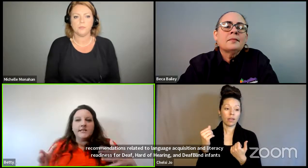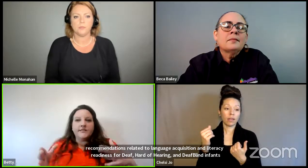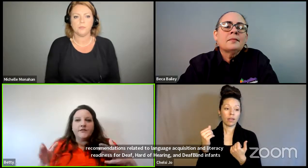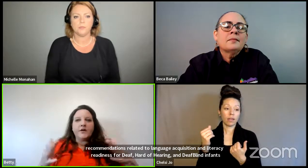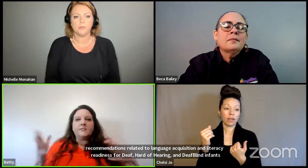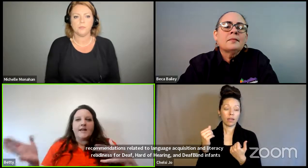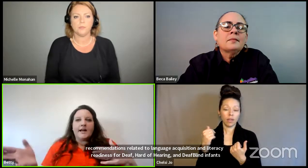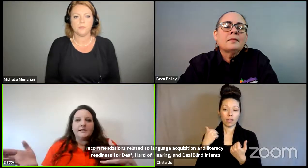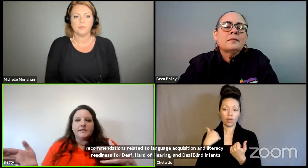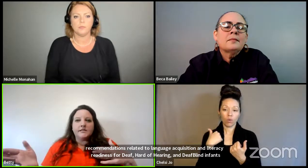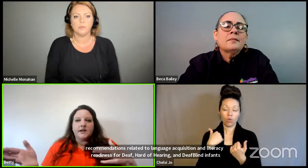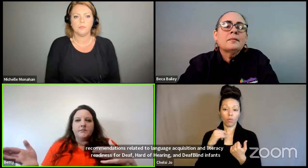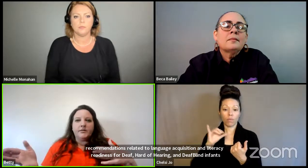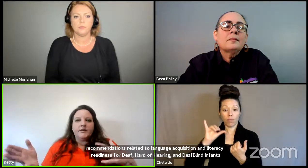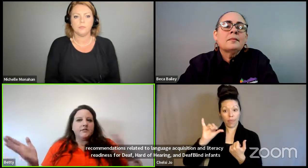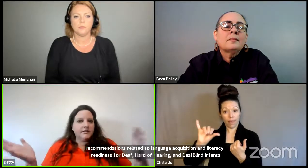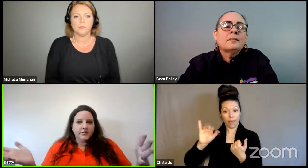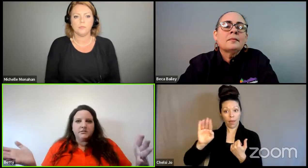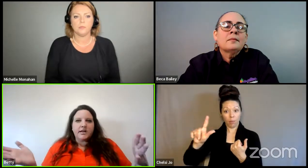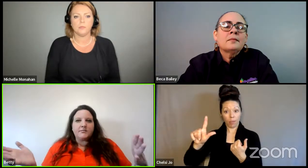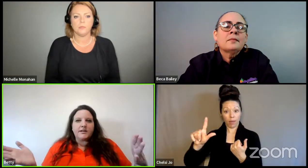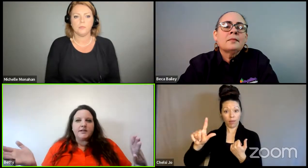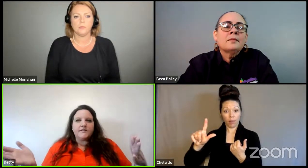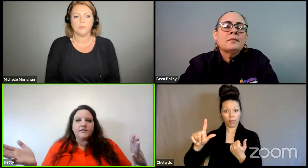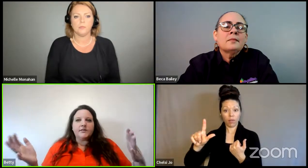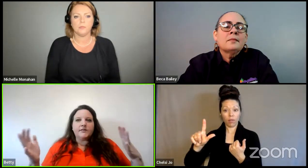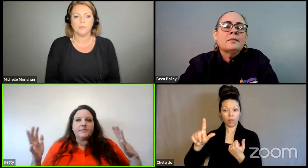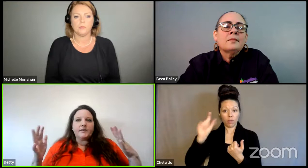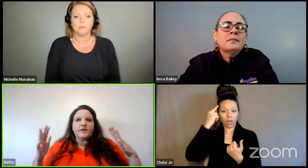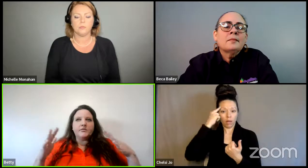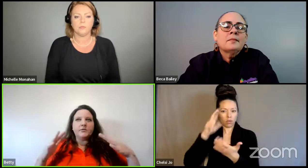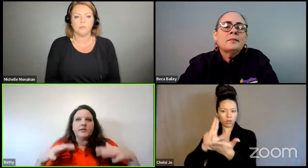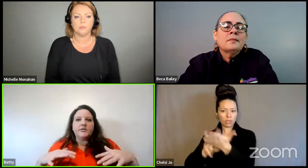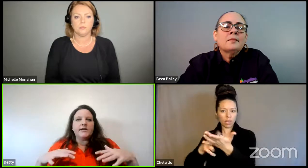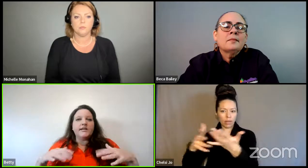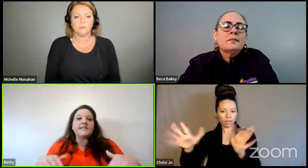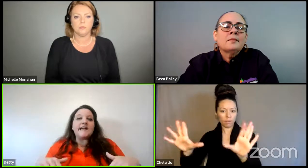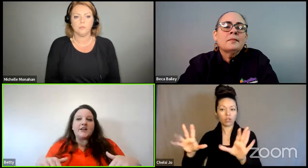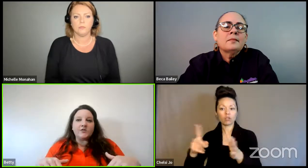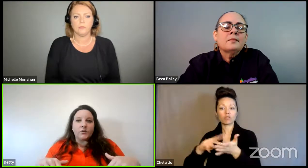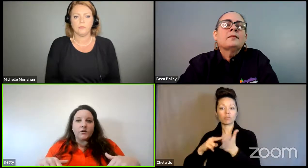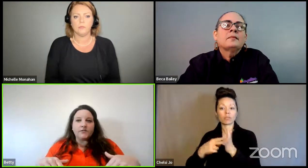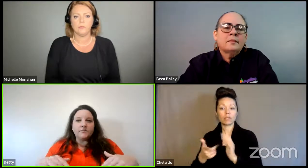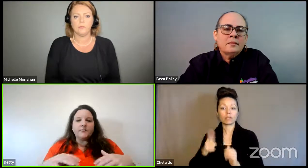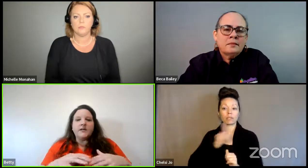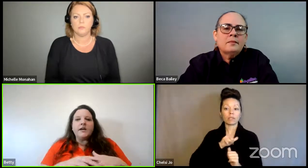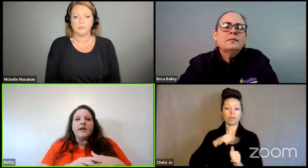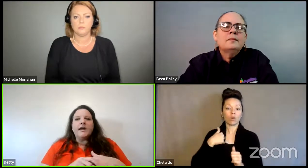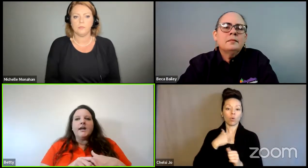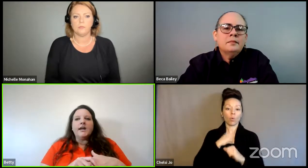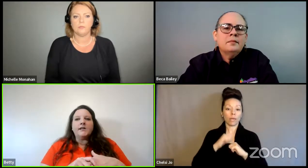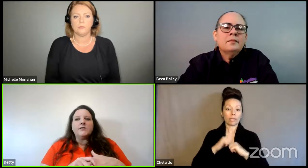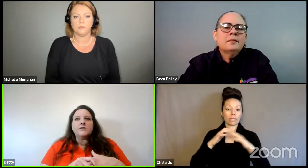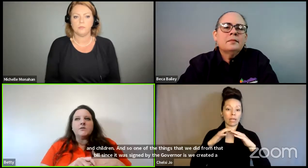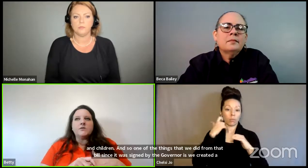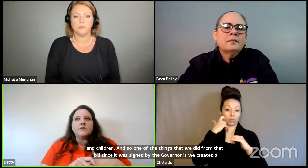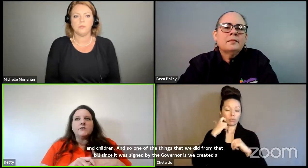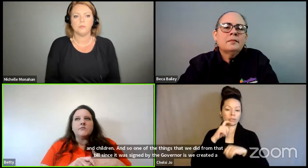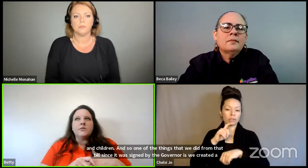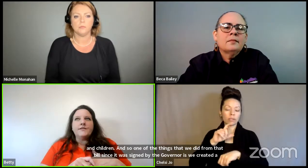we did from that bill, since it was signed by the governor, is we created a task force.